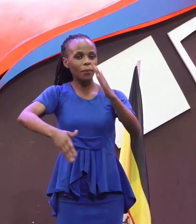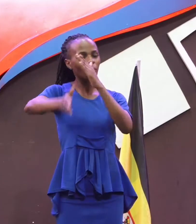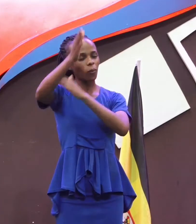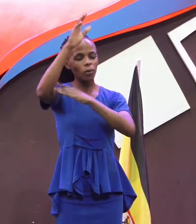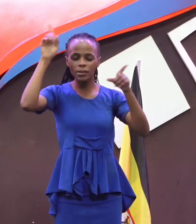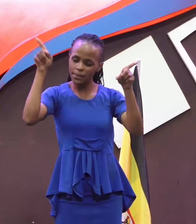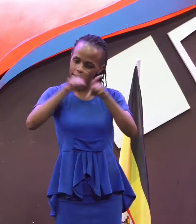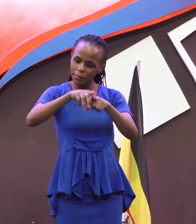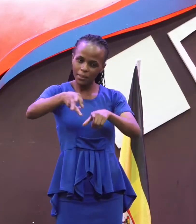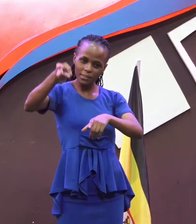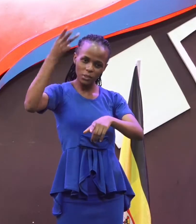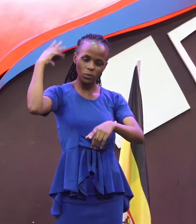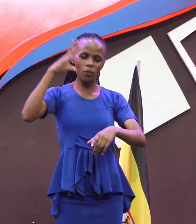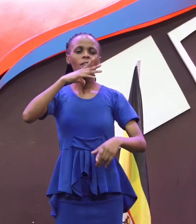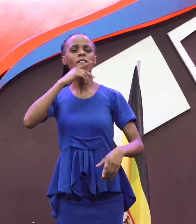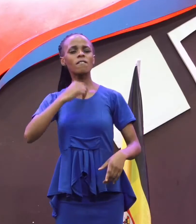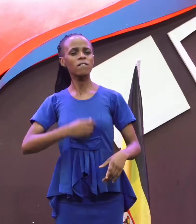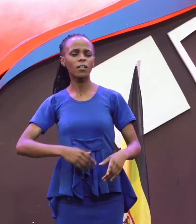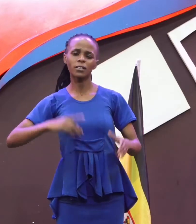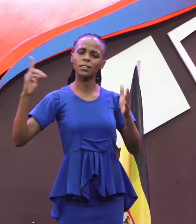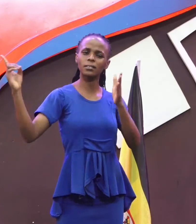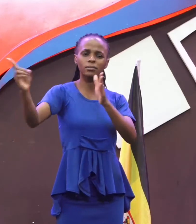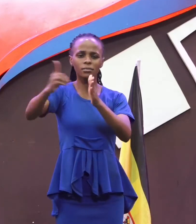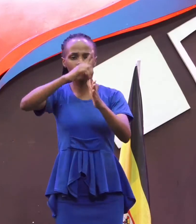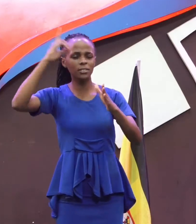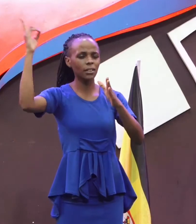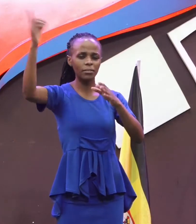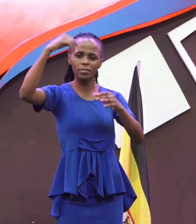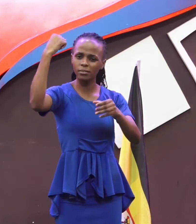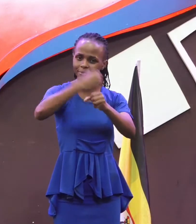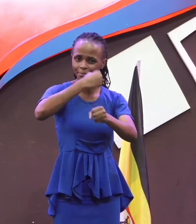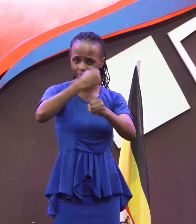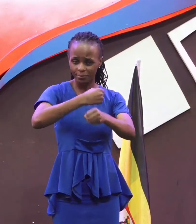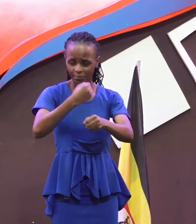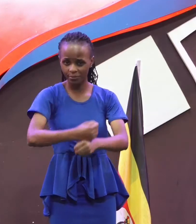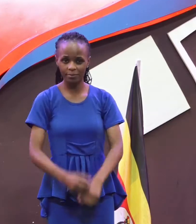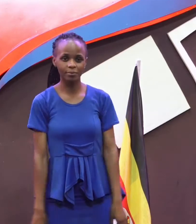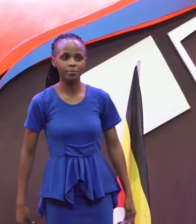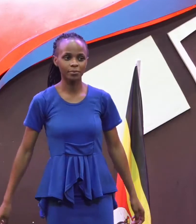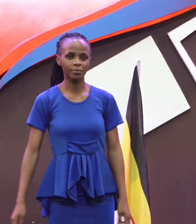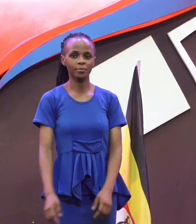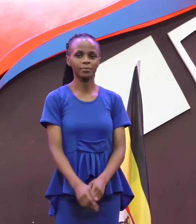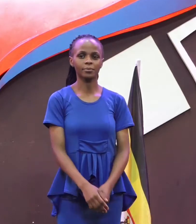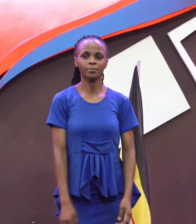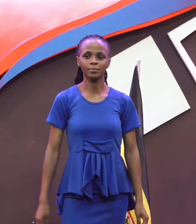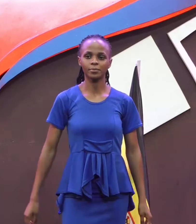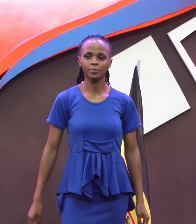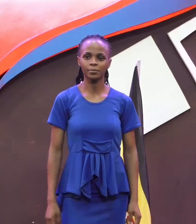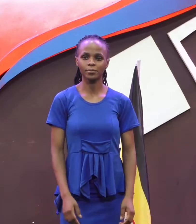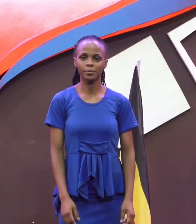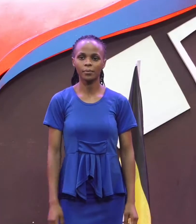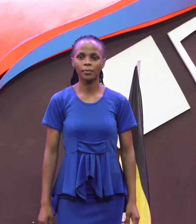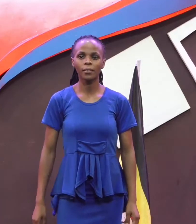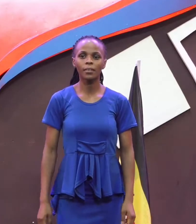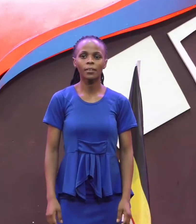yakolanga. And he did that which was right in the sight of the Lord according to all that David his father had